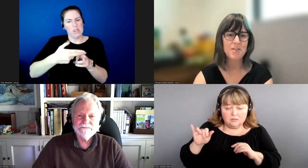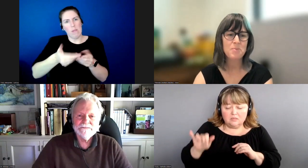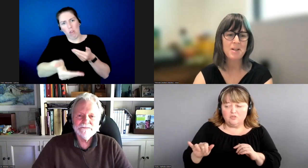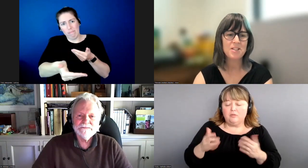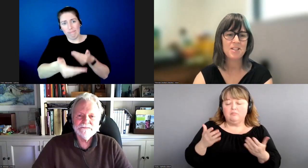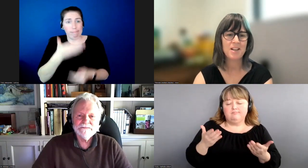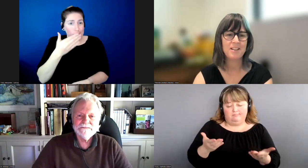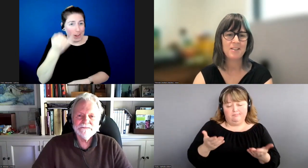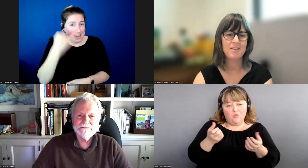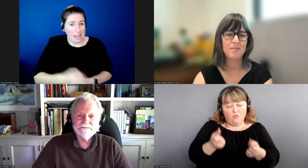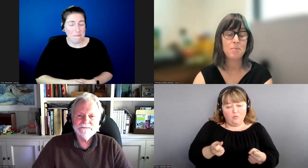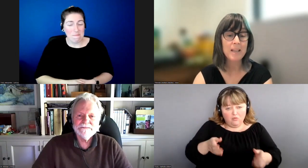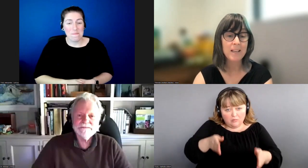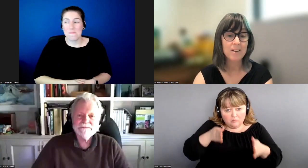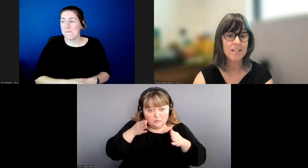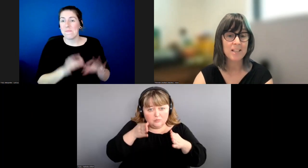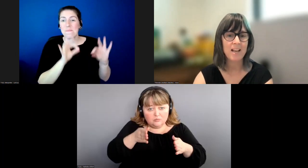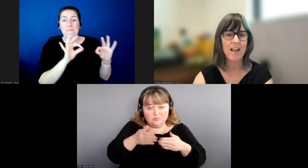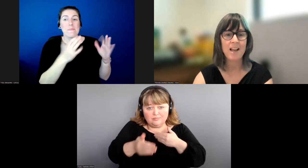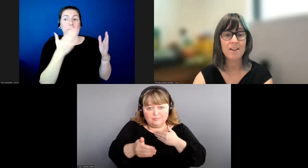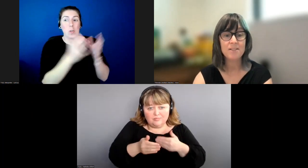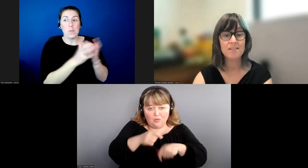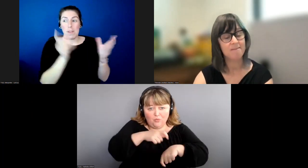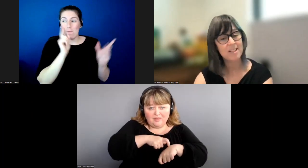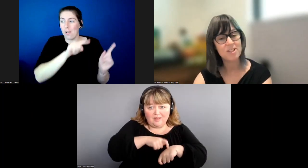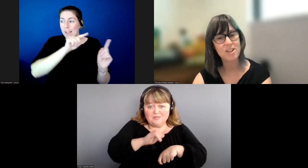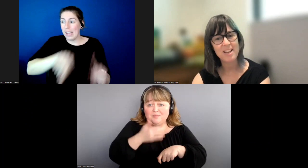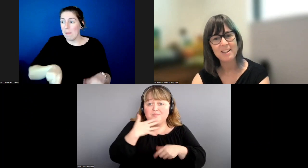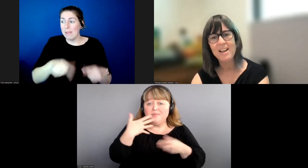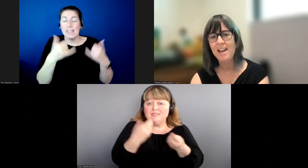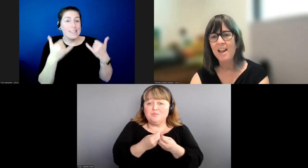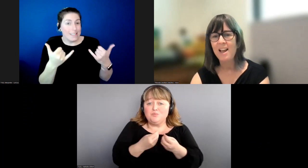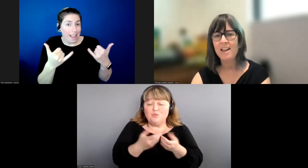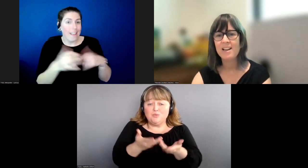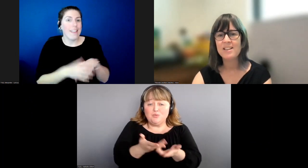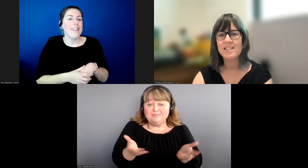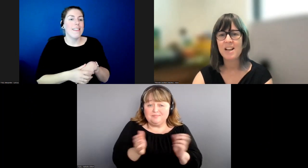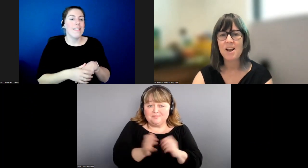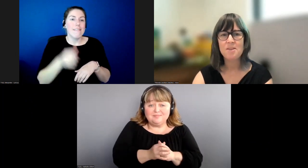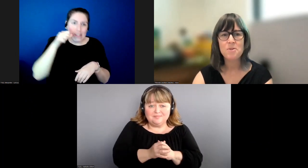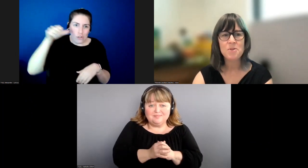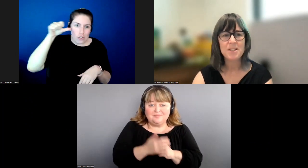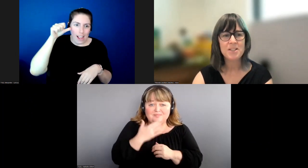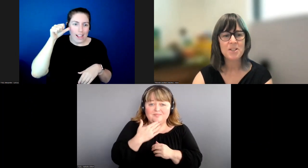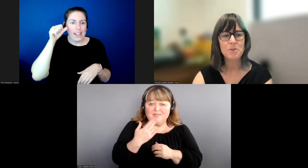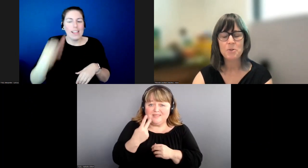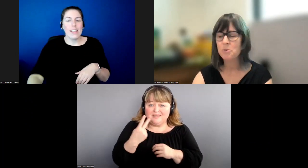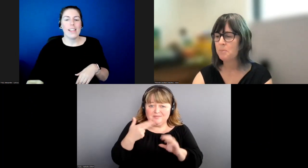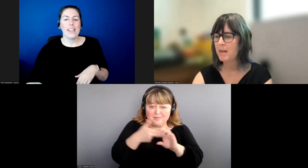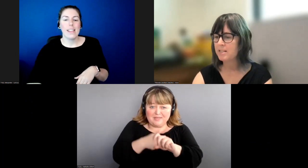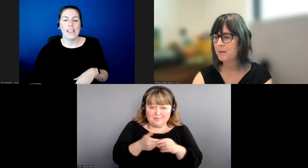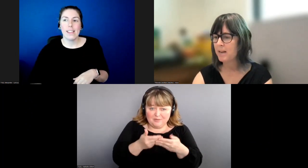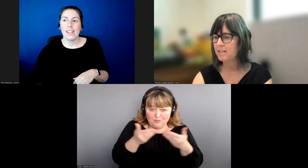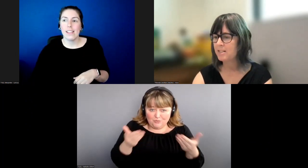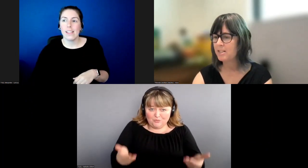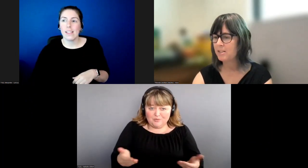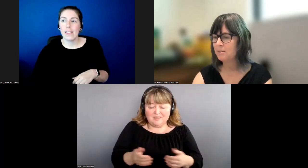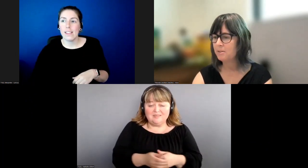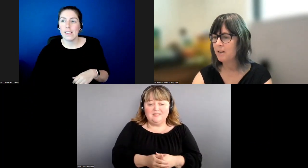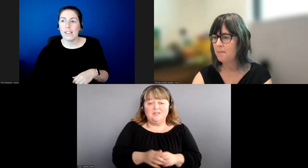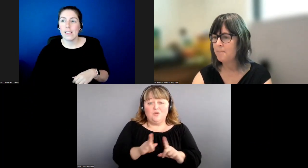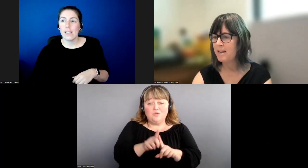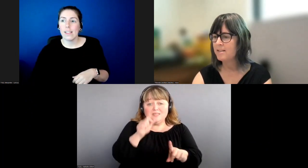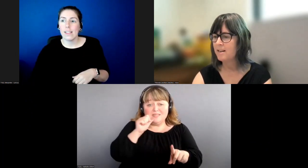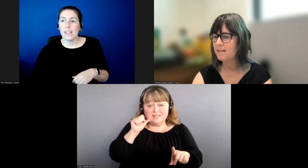you so much for being here today and yesterday. And I am going to pass it back